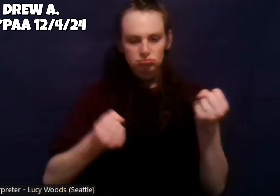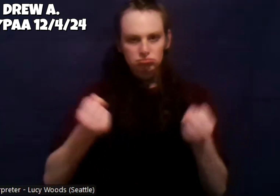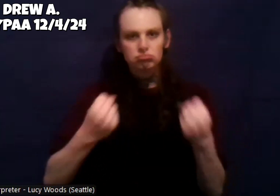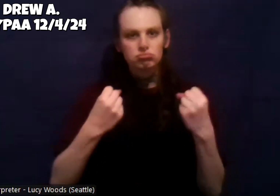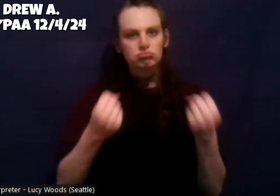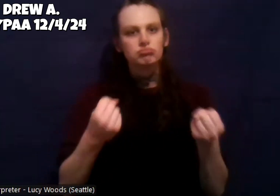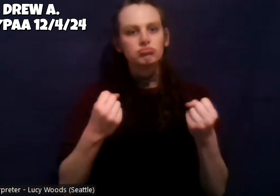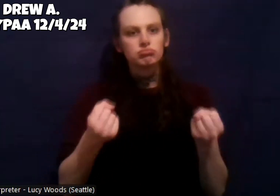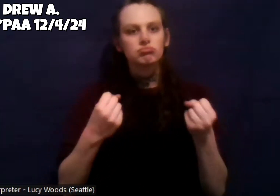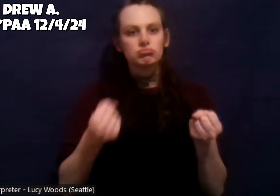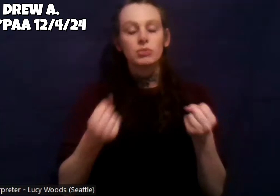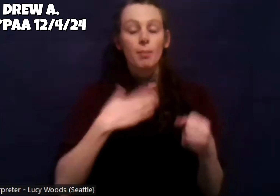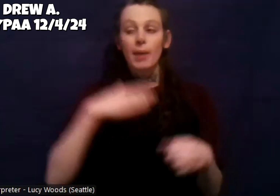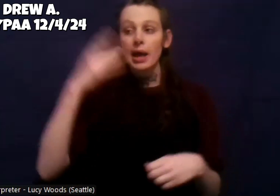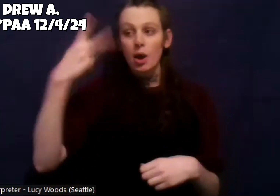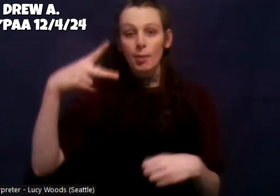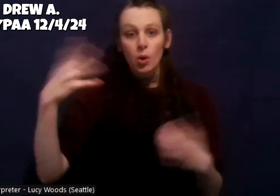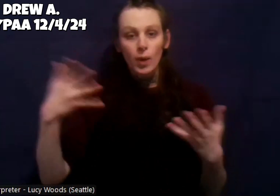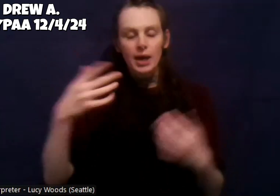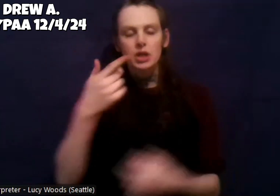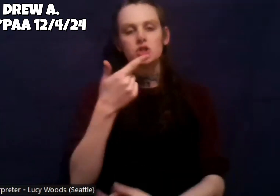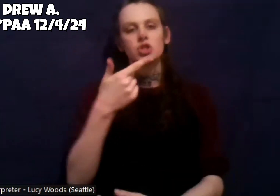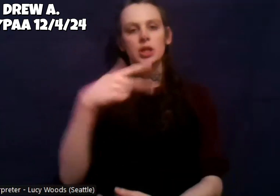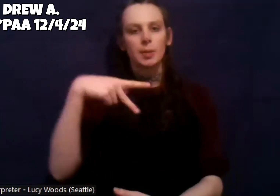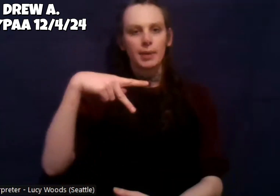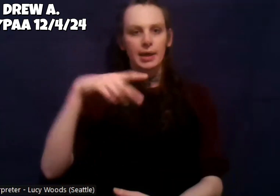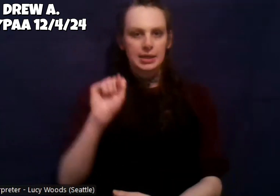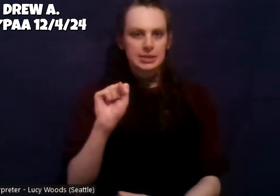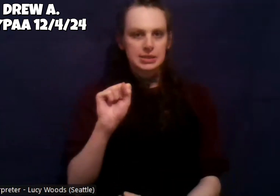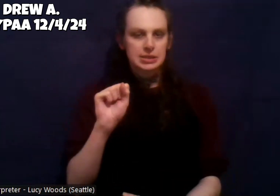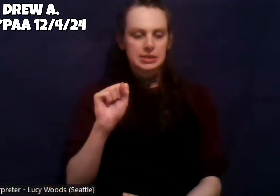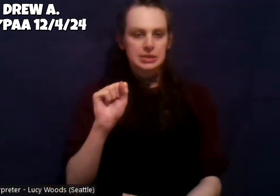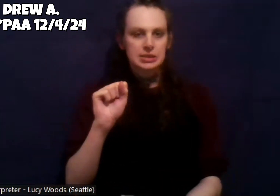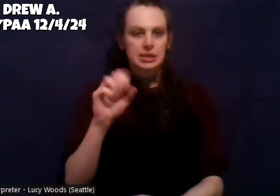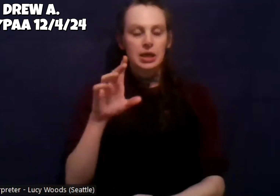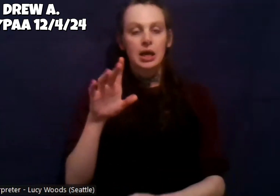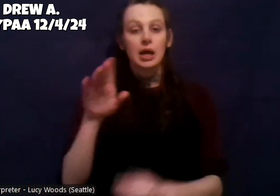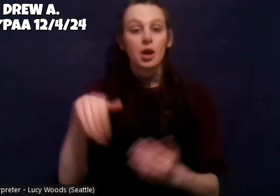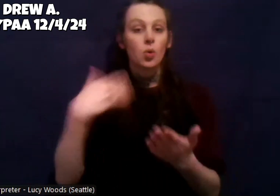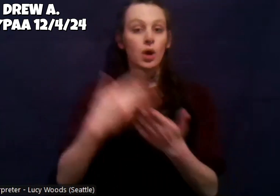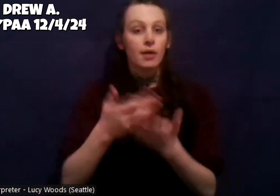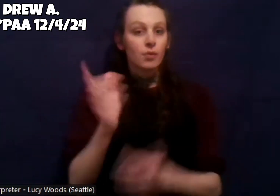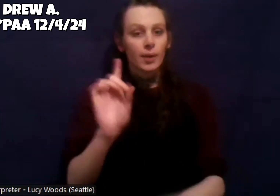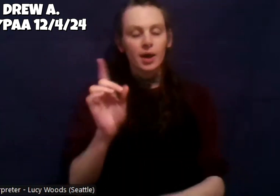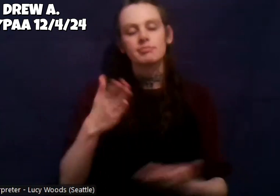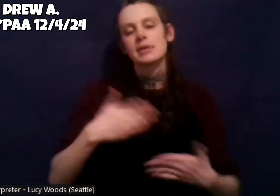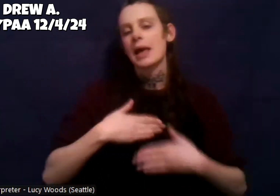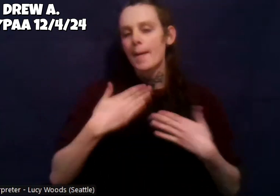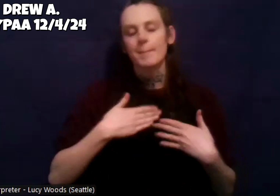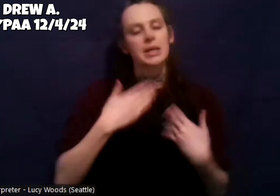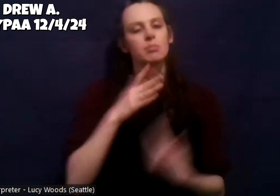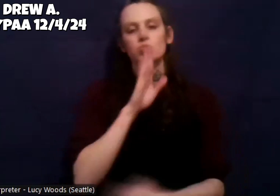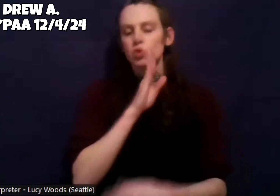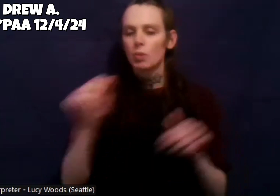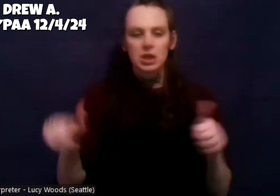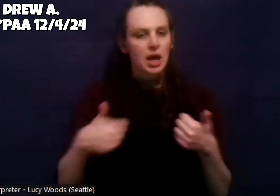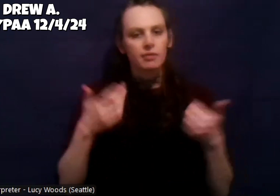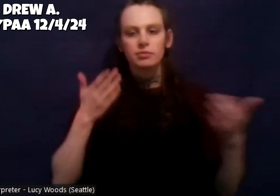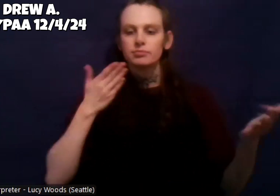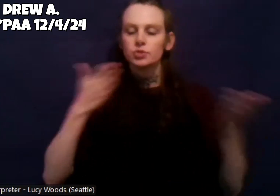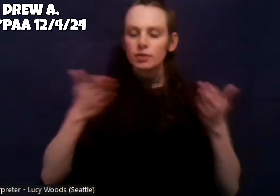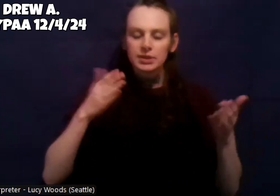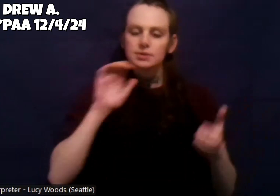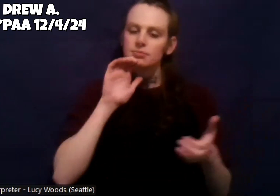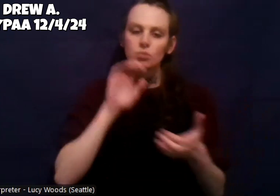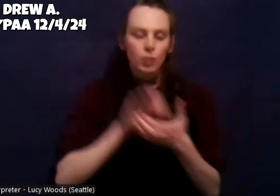the GPS. And the destination is a happy, sober life, being of service, a wife,